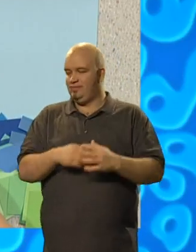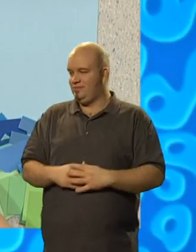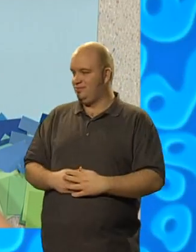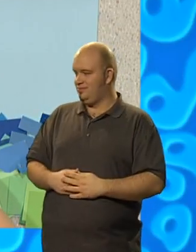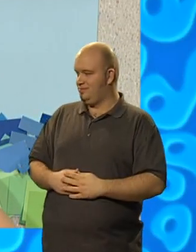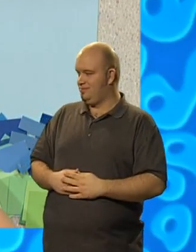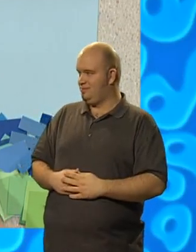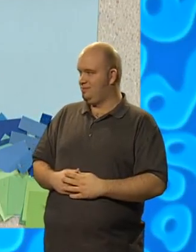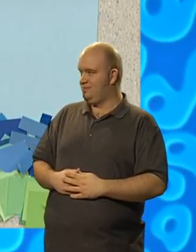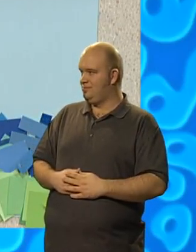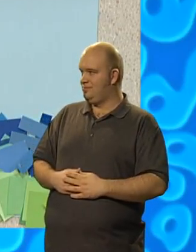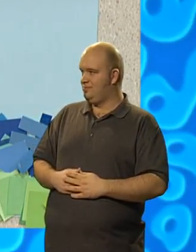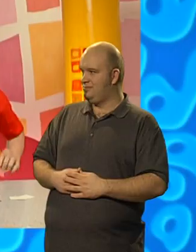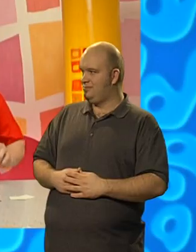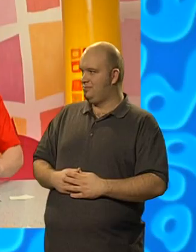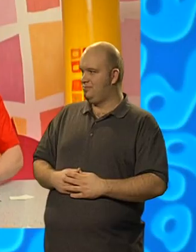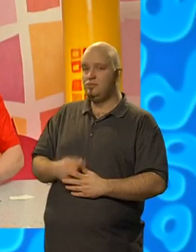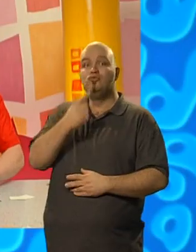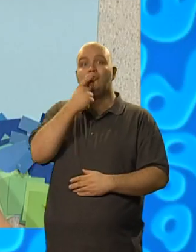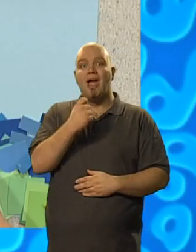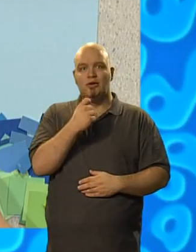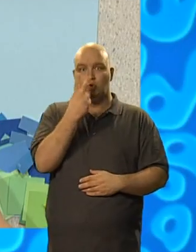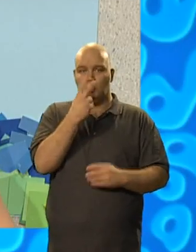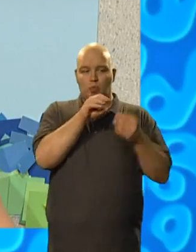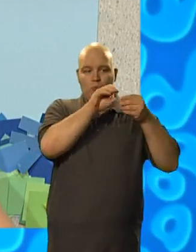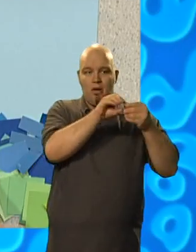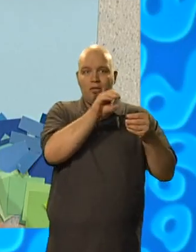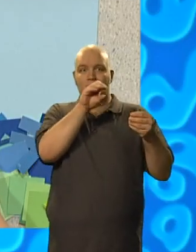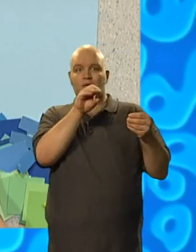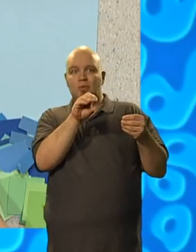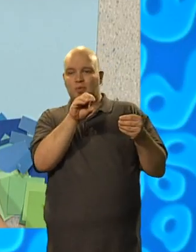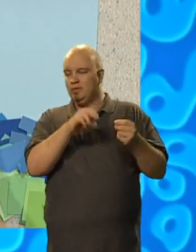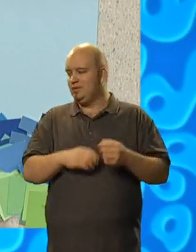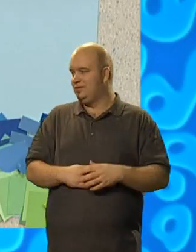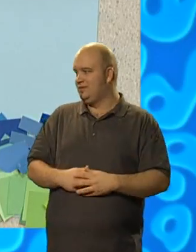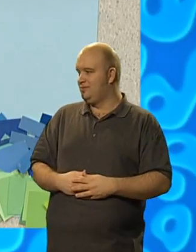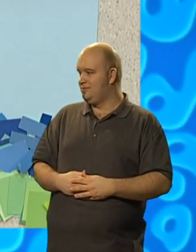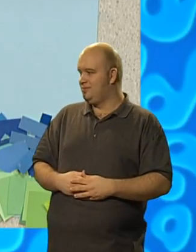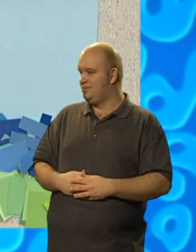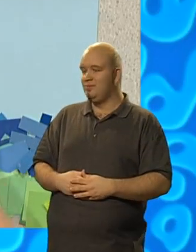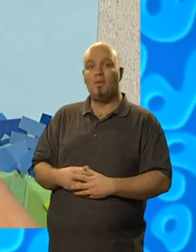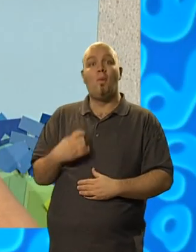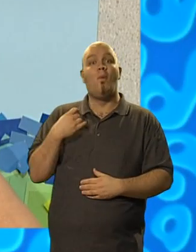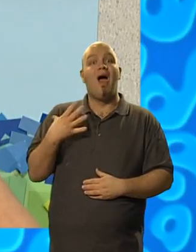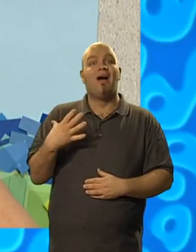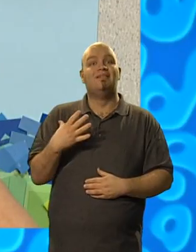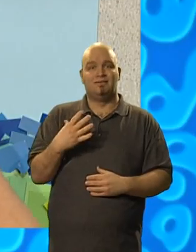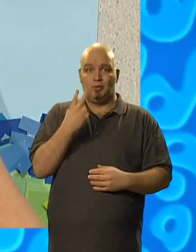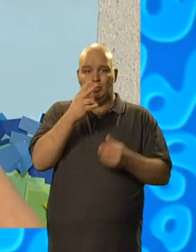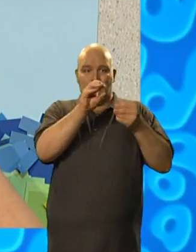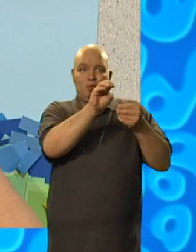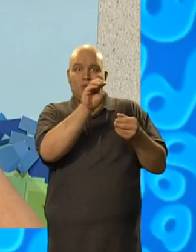3. Oops. Red squares. 1, 2. White squares.